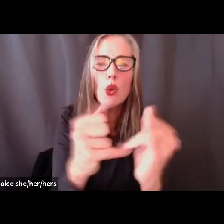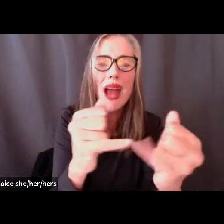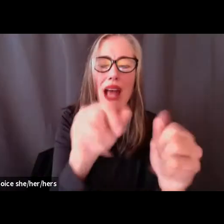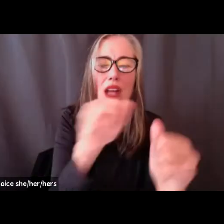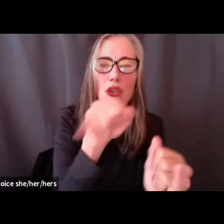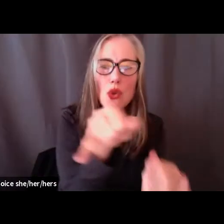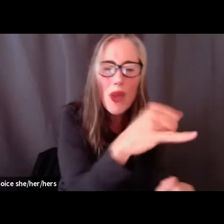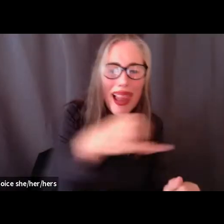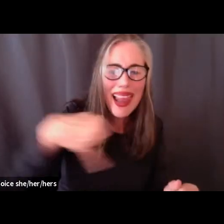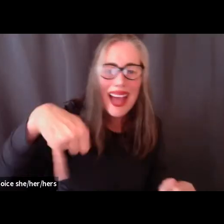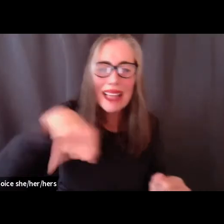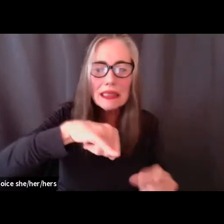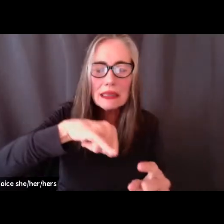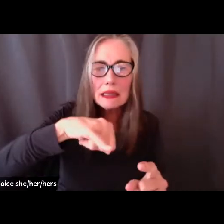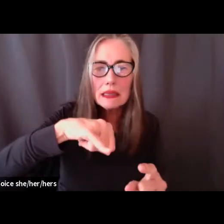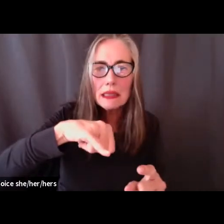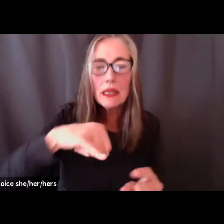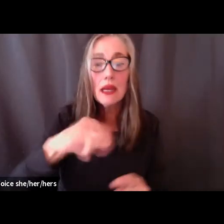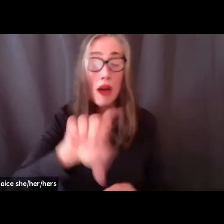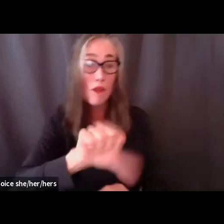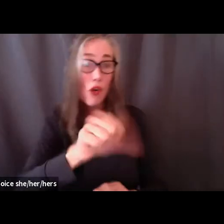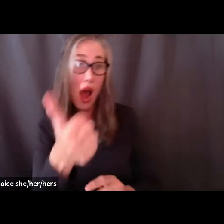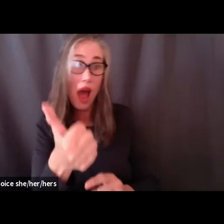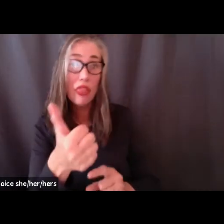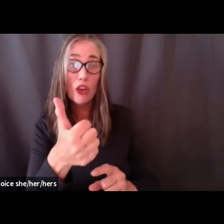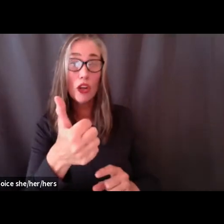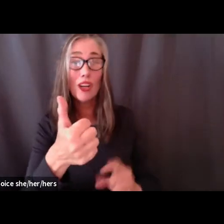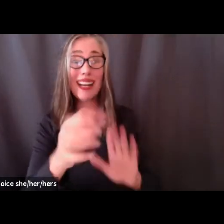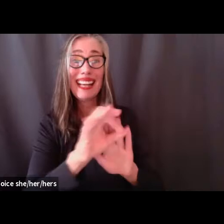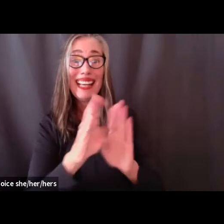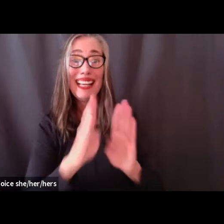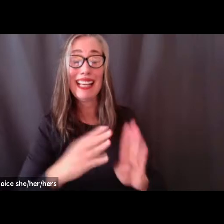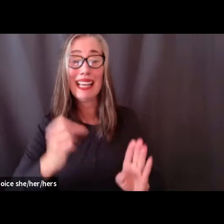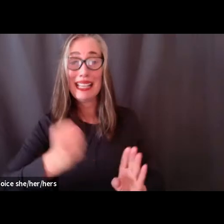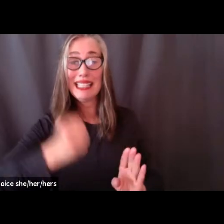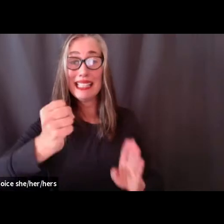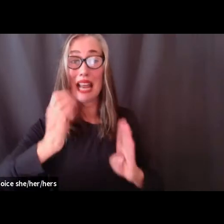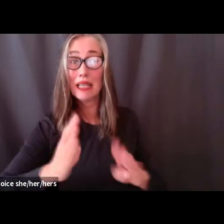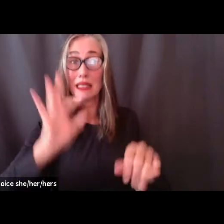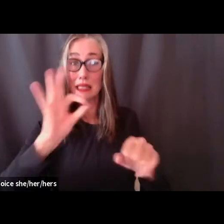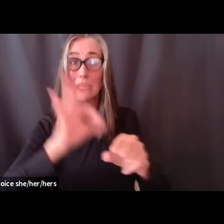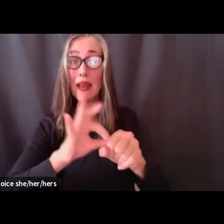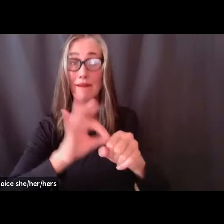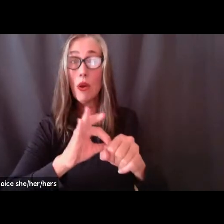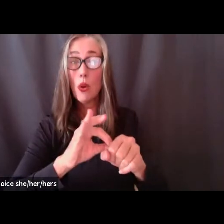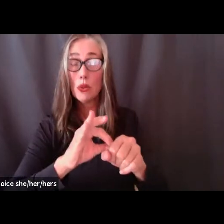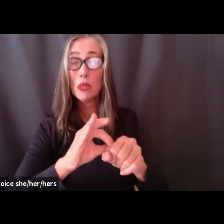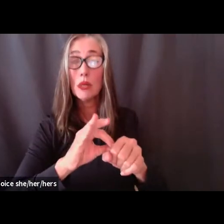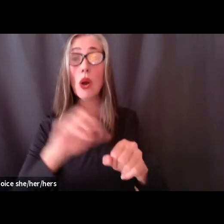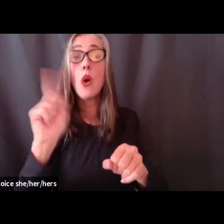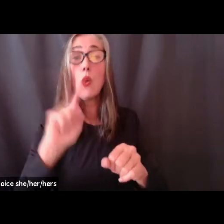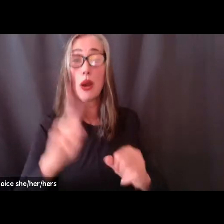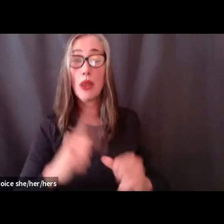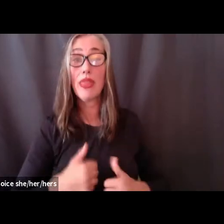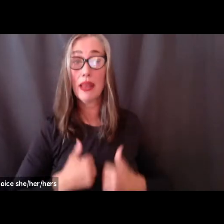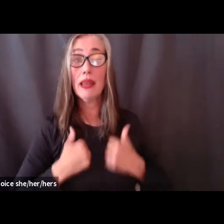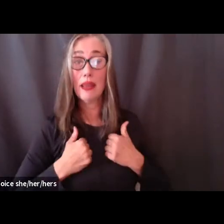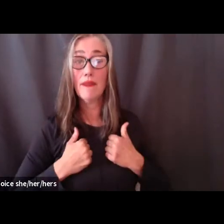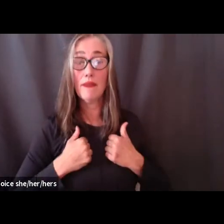vote? For all other delegates, they are able to vote in the districts in which they live.